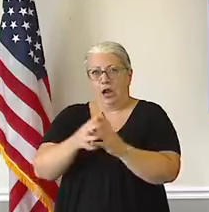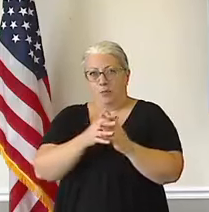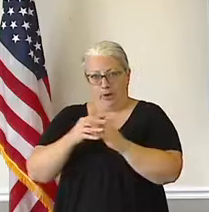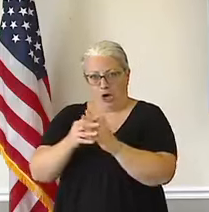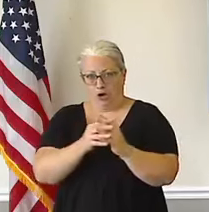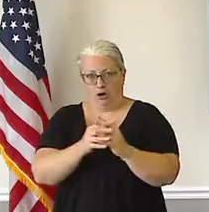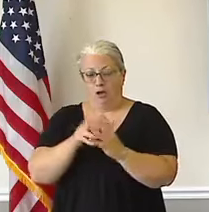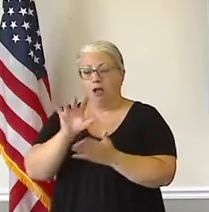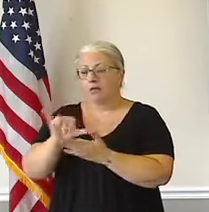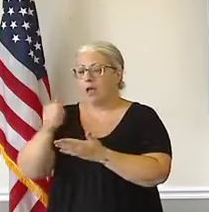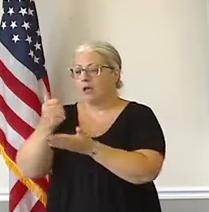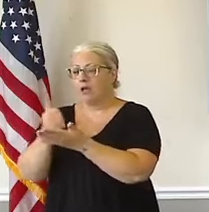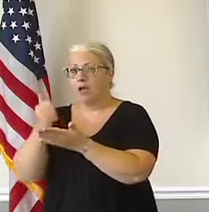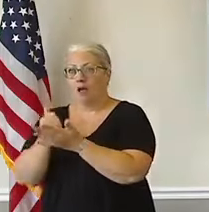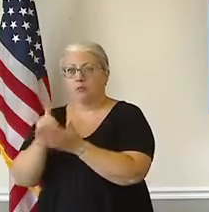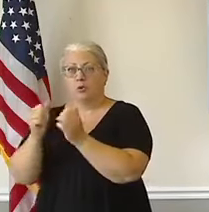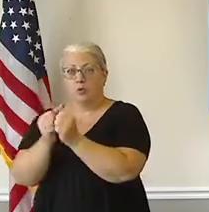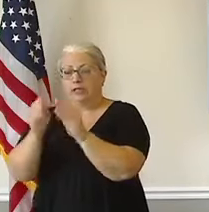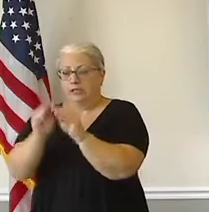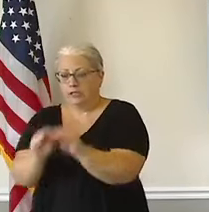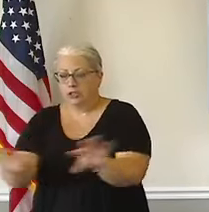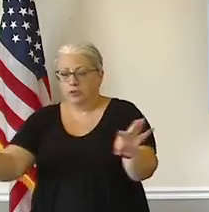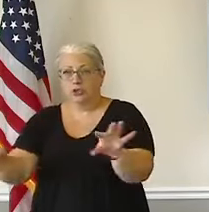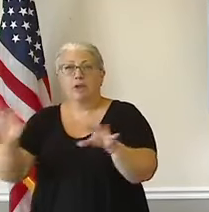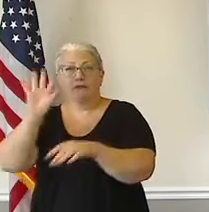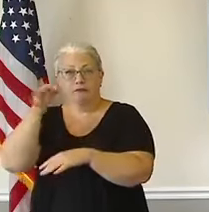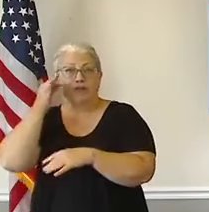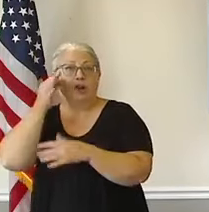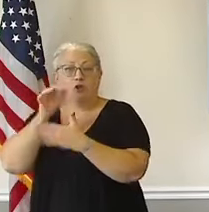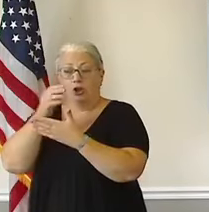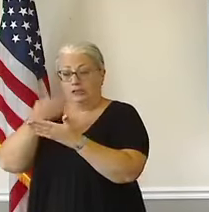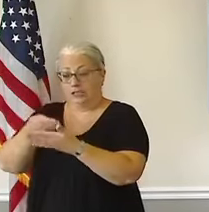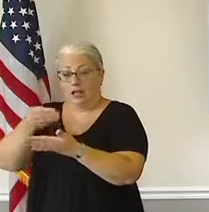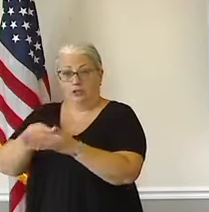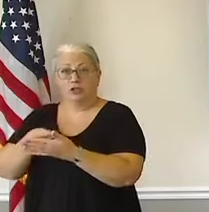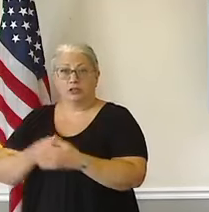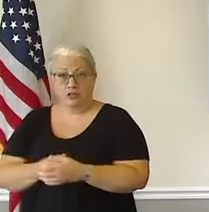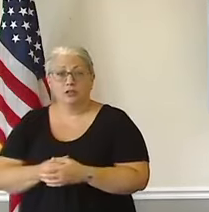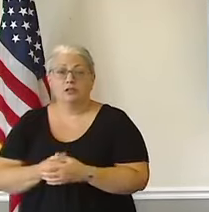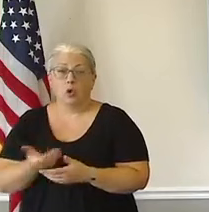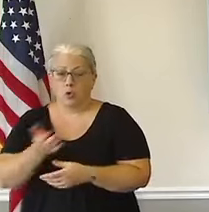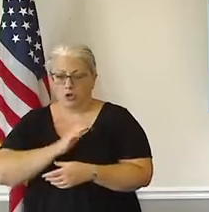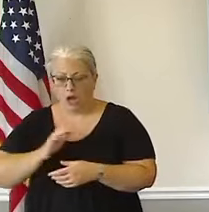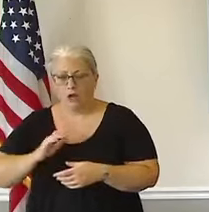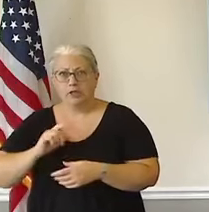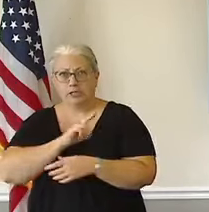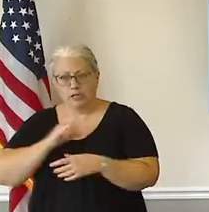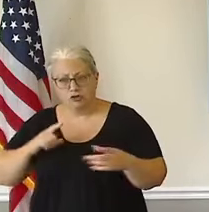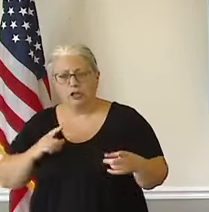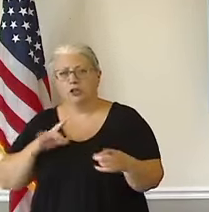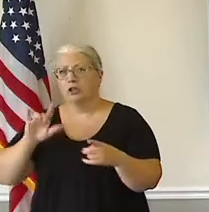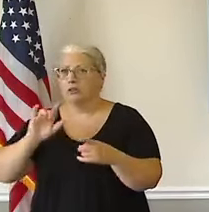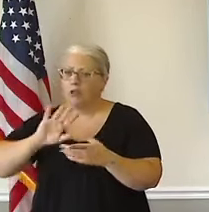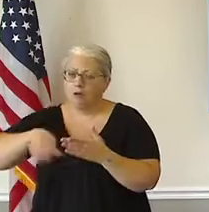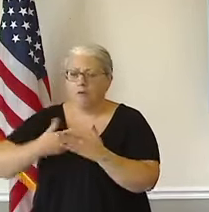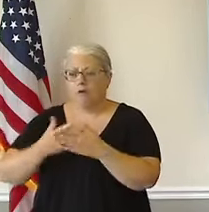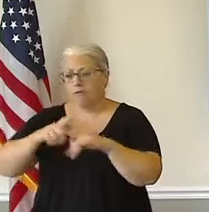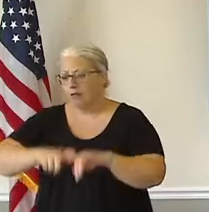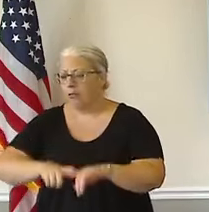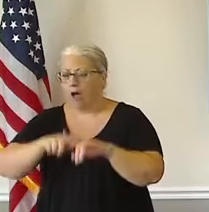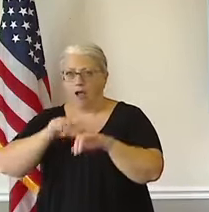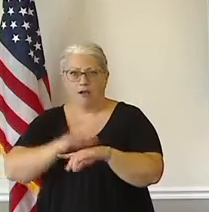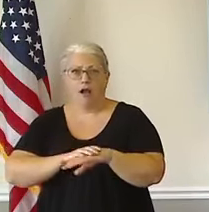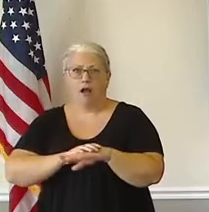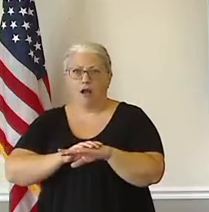dollars and to ensure that we get adequate representation in Congress and in our legislatures. So this census count is critically